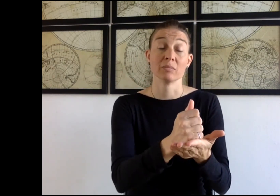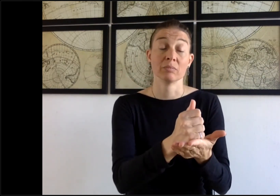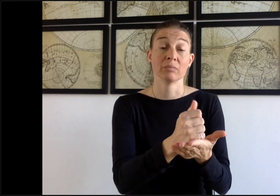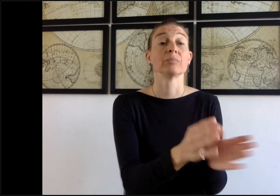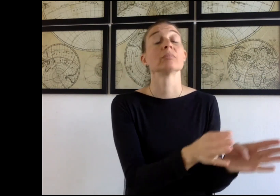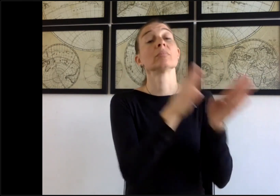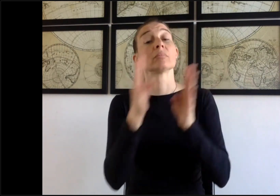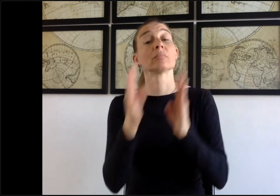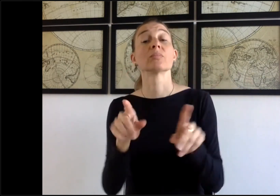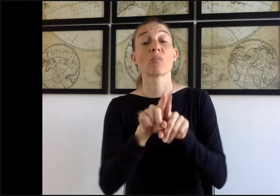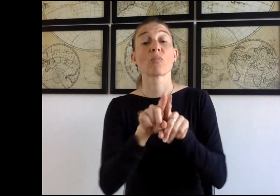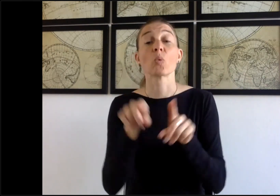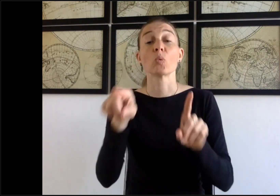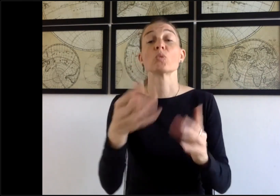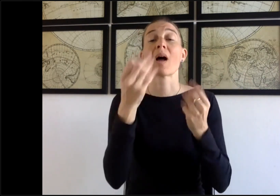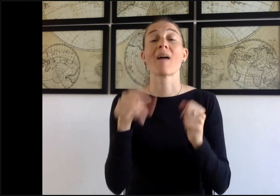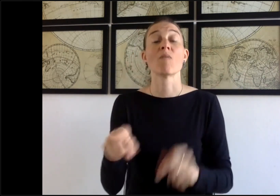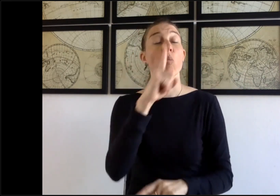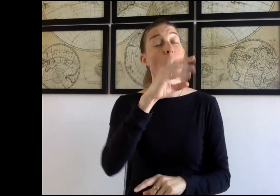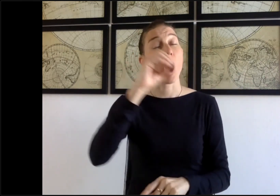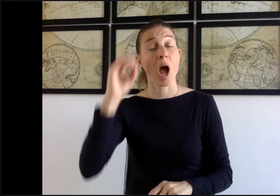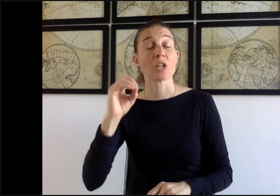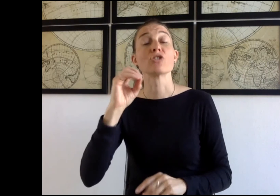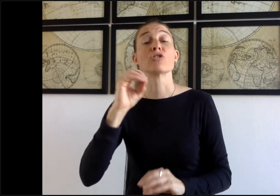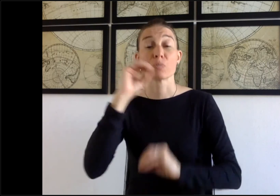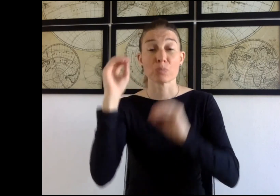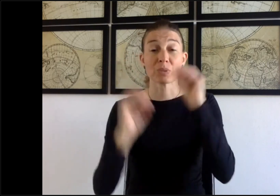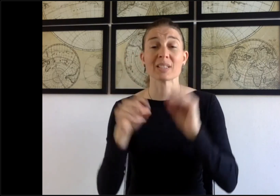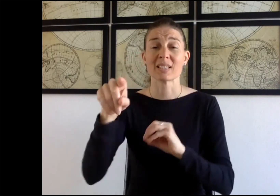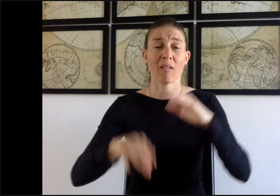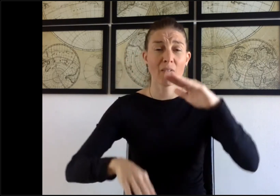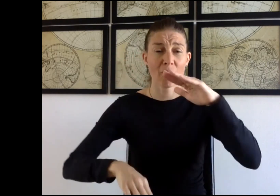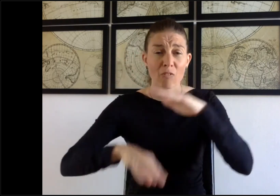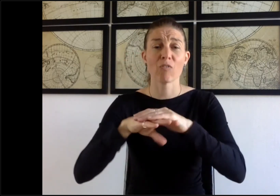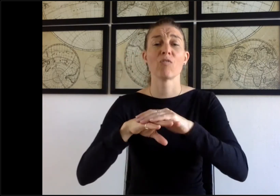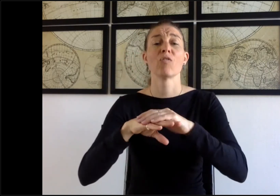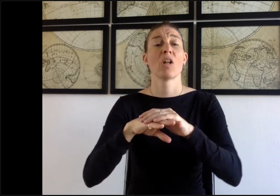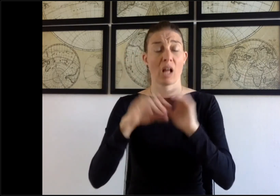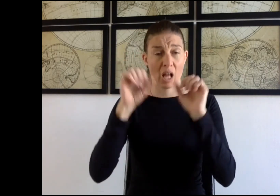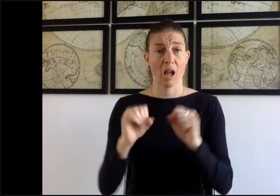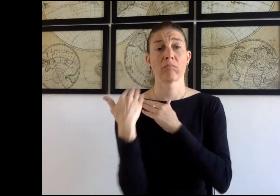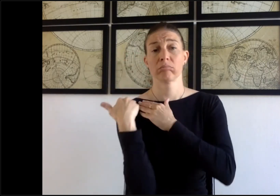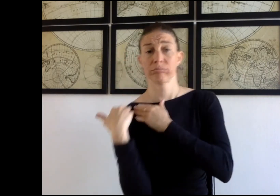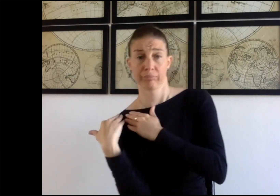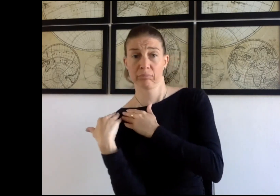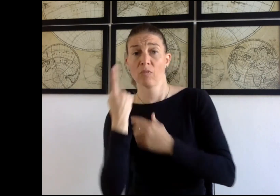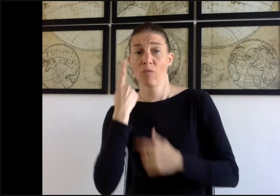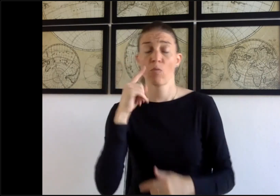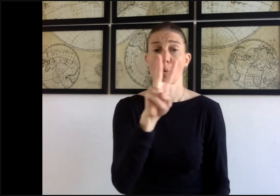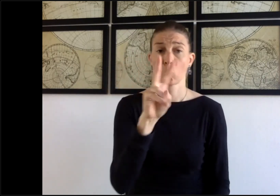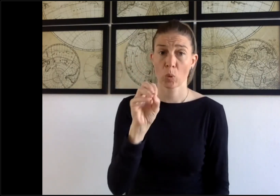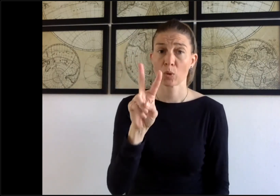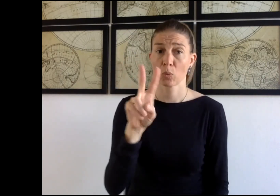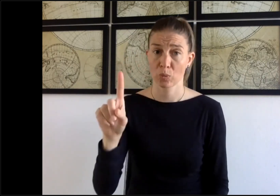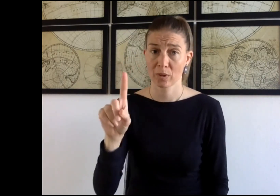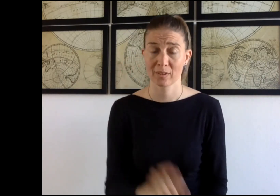year 2021. So I think the Commission is really, we are now working around the clock to help,